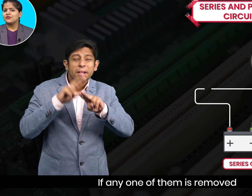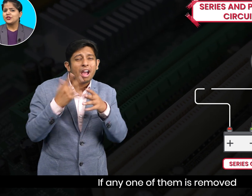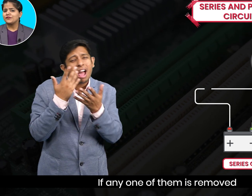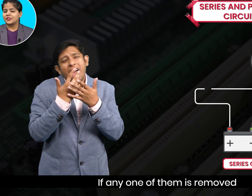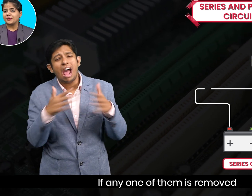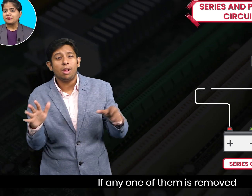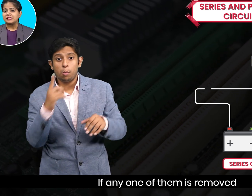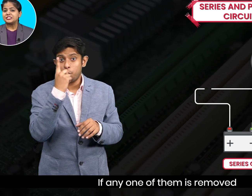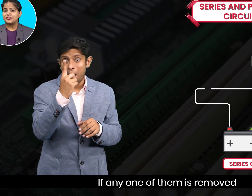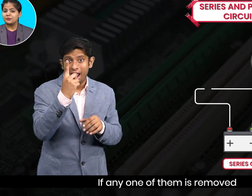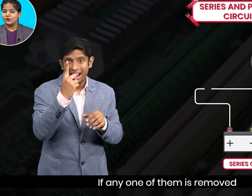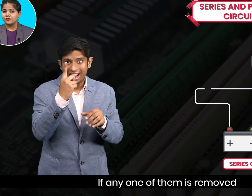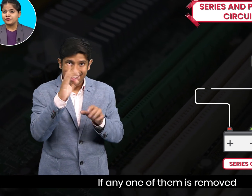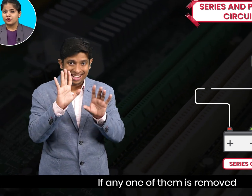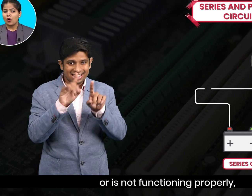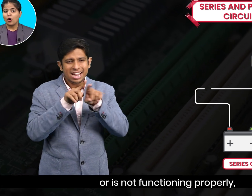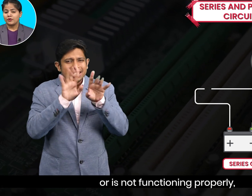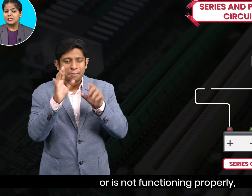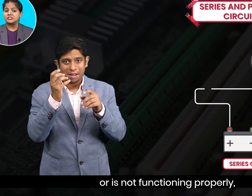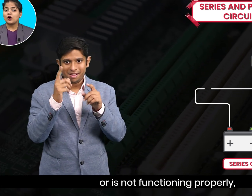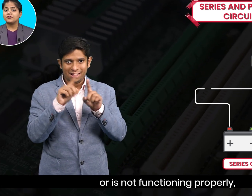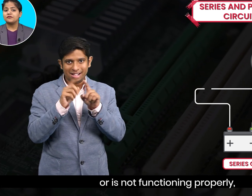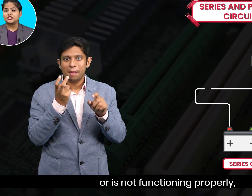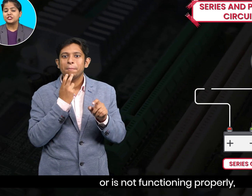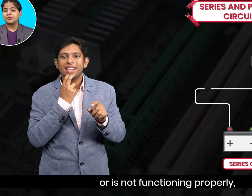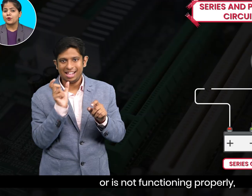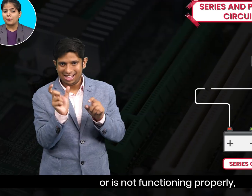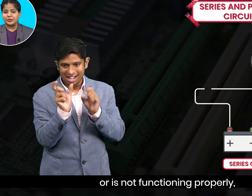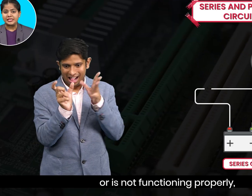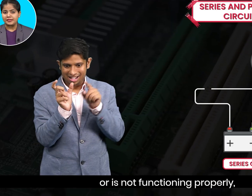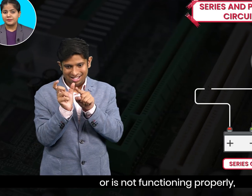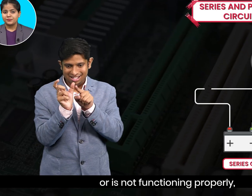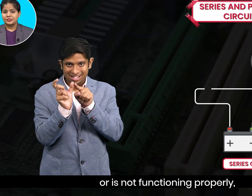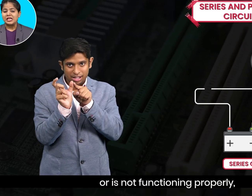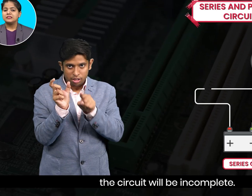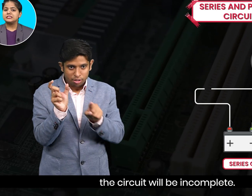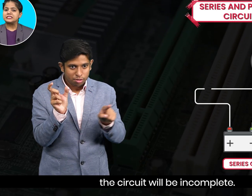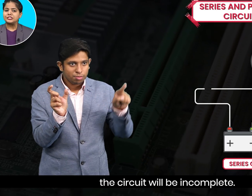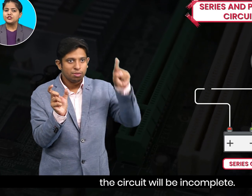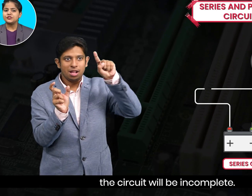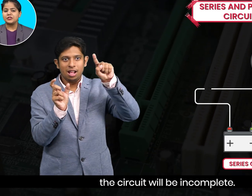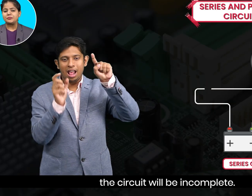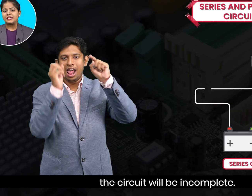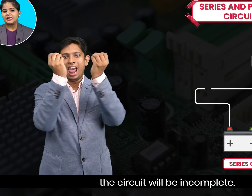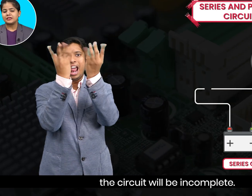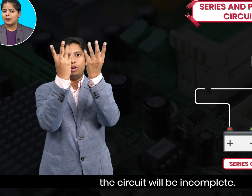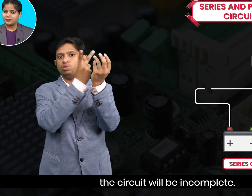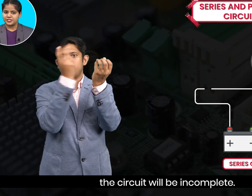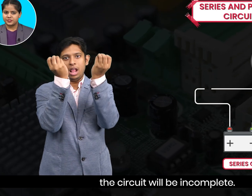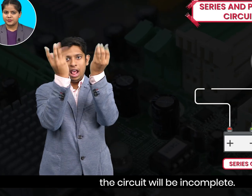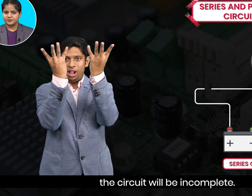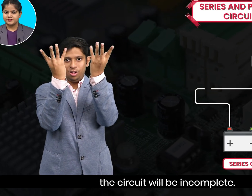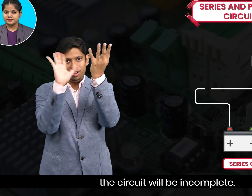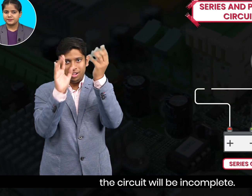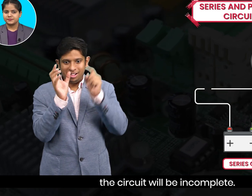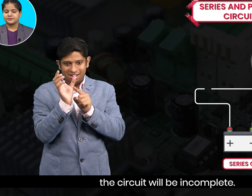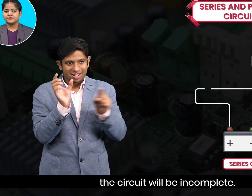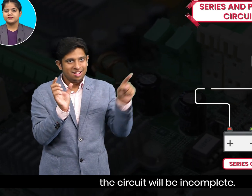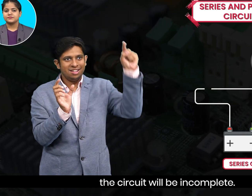If any one of them is removed or is not functioning properly, the circuit will be incomplete.